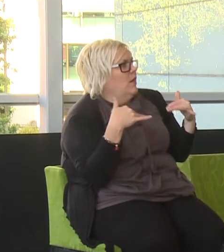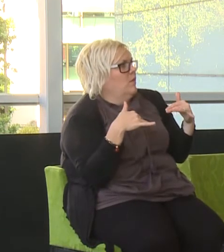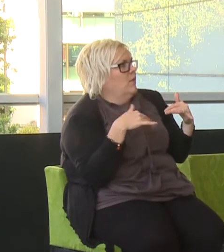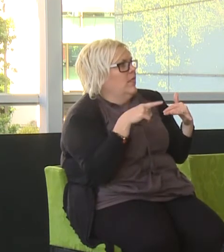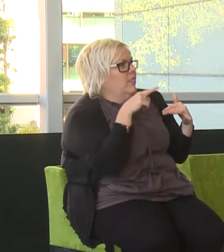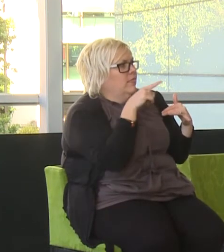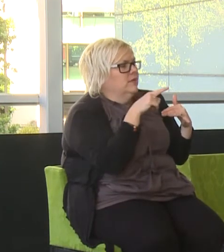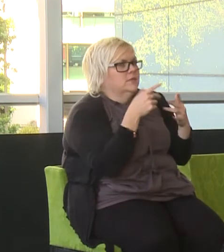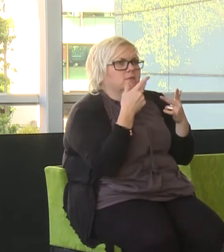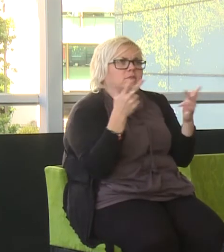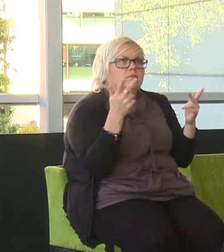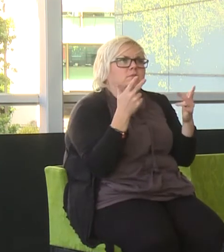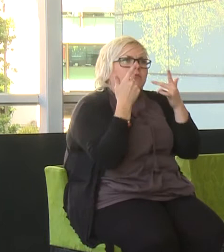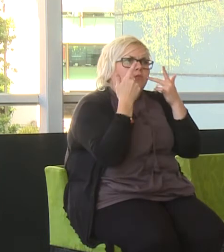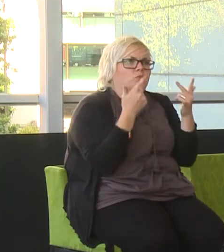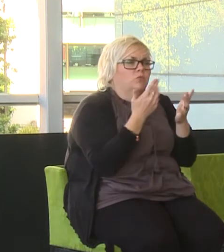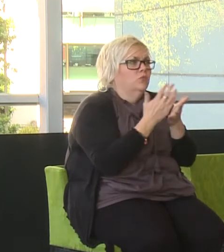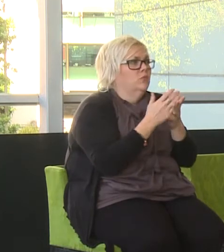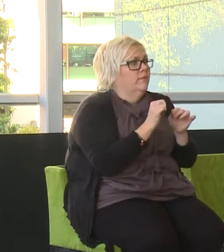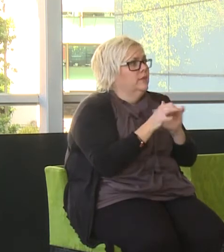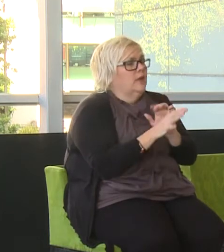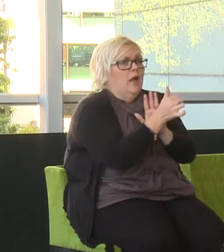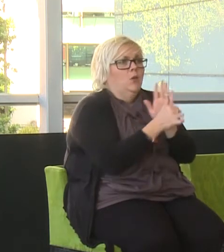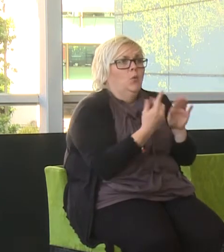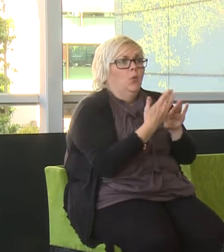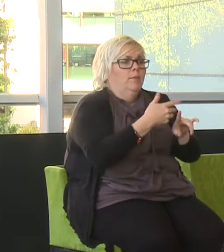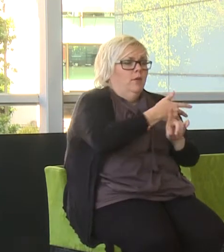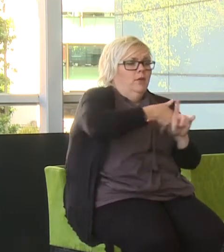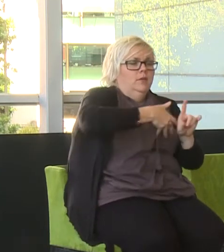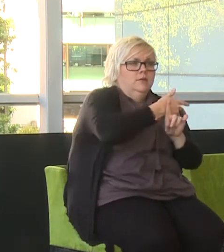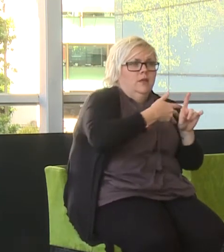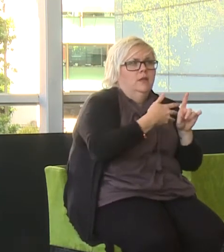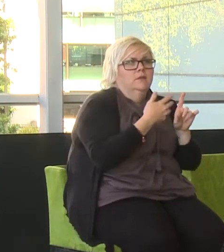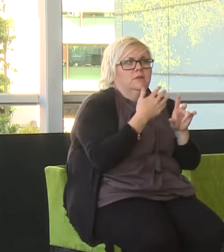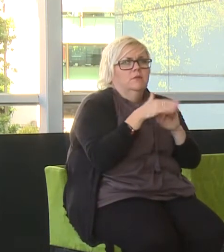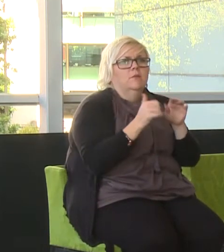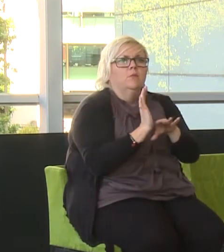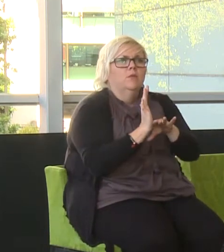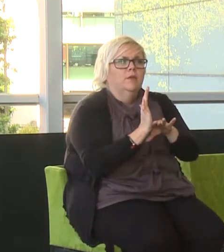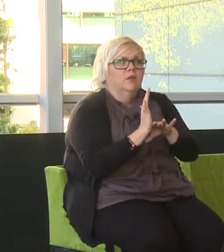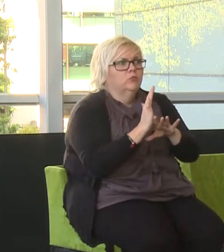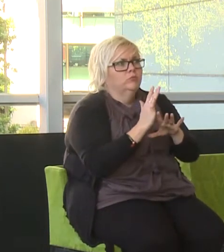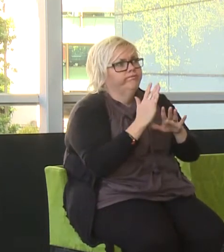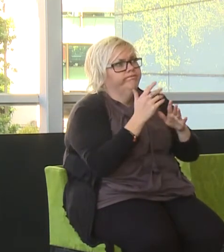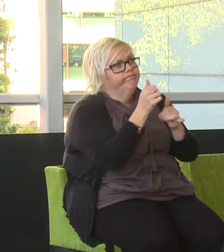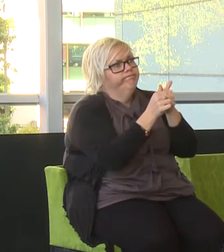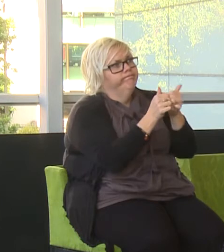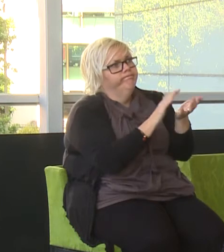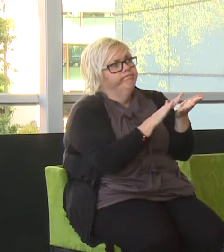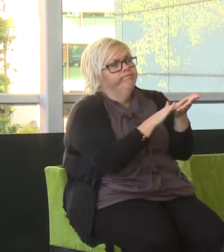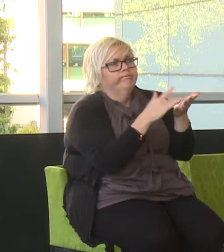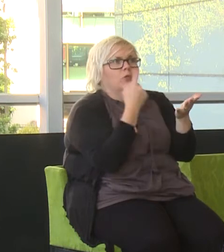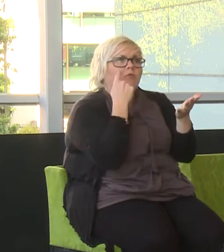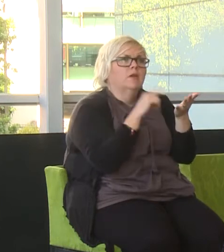forward a platform for all of the incredible artists that work behind the scenes on our pictures to be recognised for the true visionaries that they